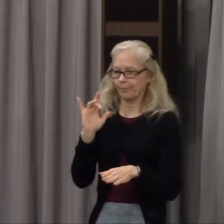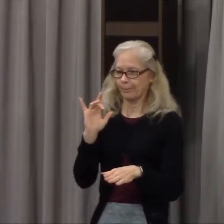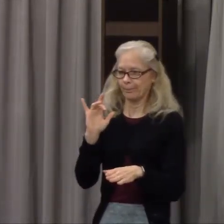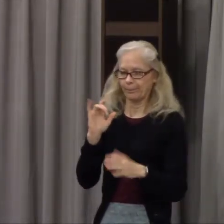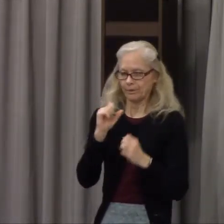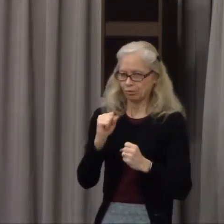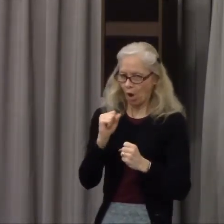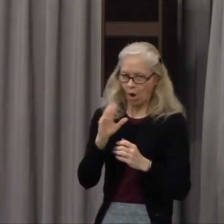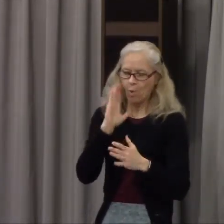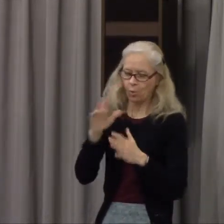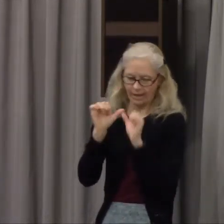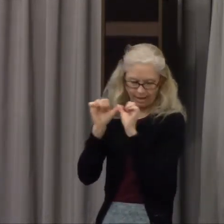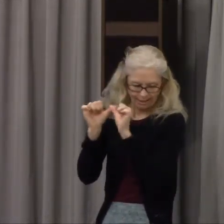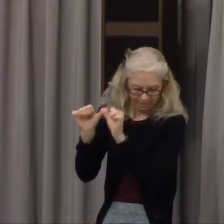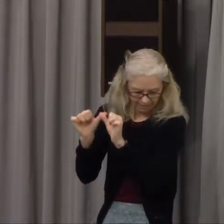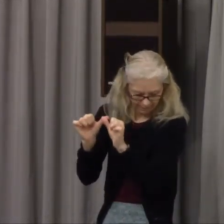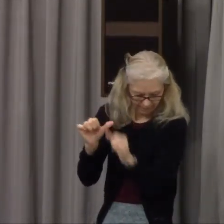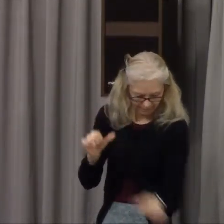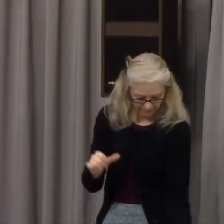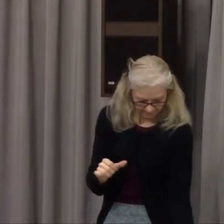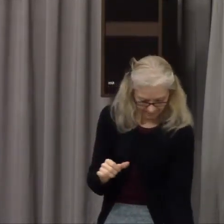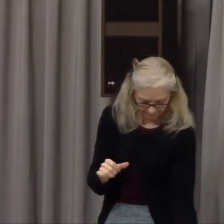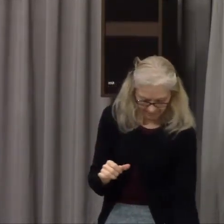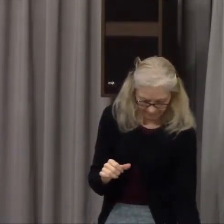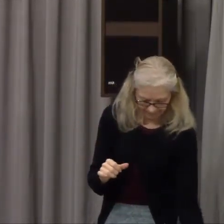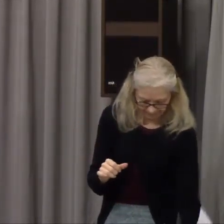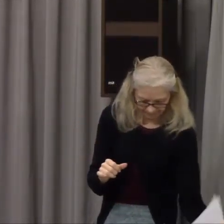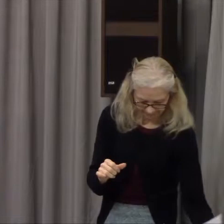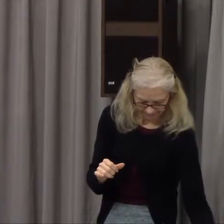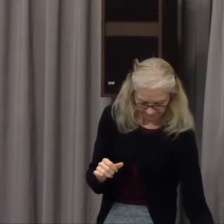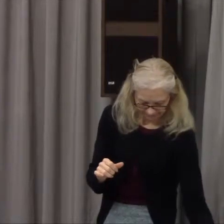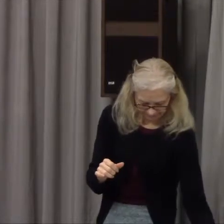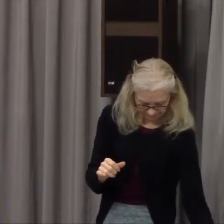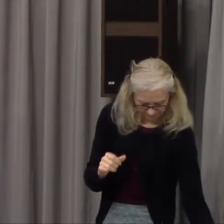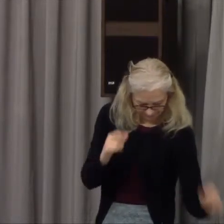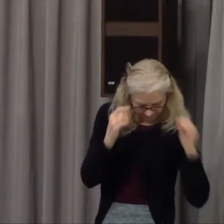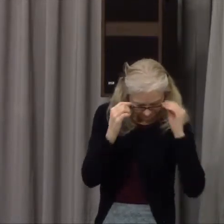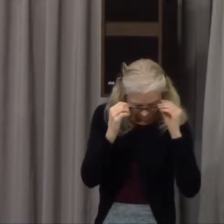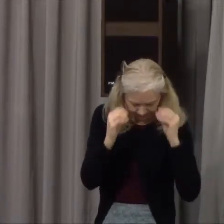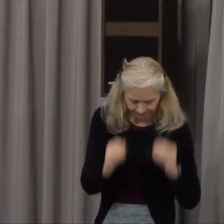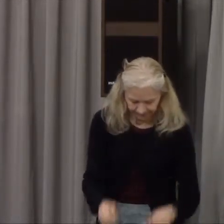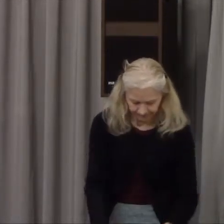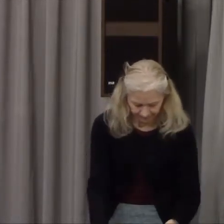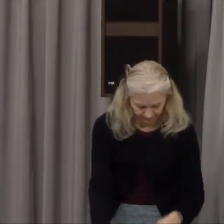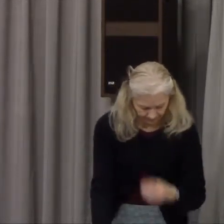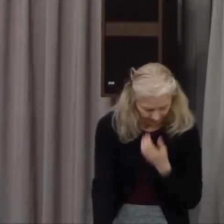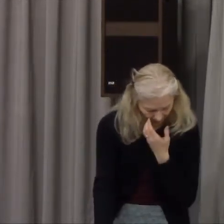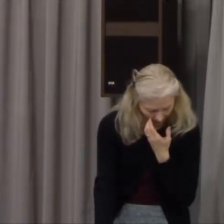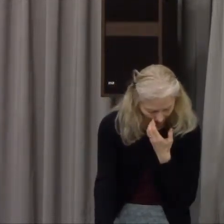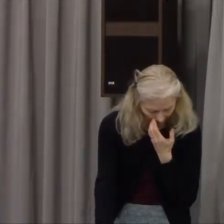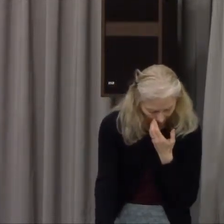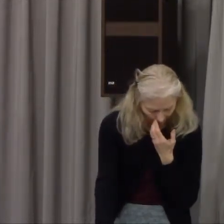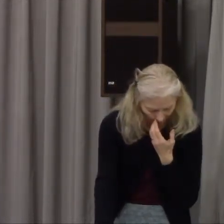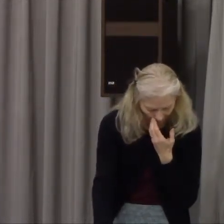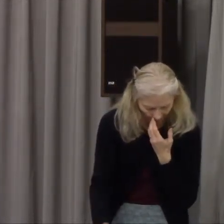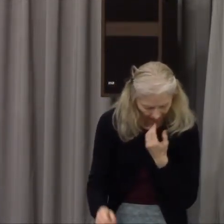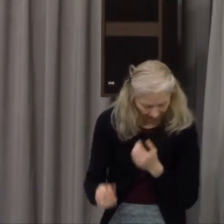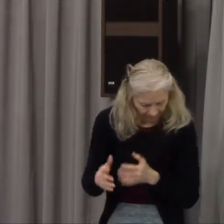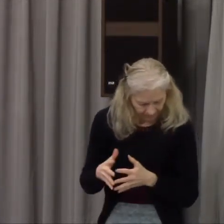Unto me and hearken, ye people from far. Lord hath called me from the womb, from the bowels of my mother,